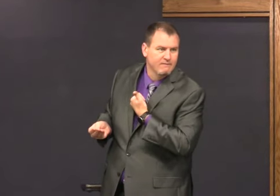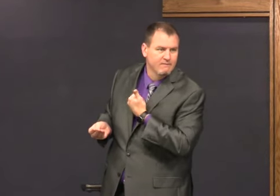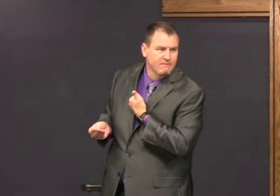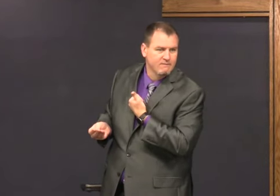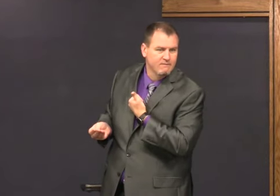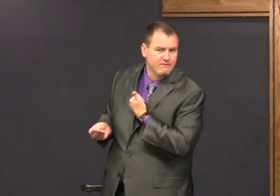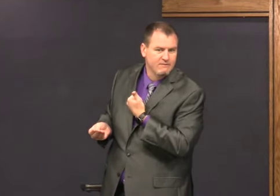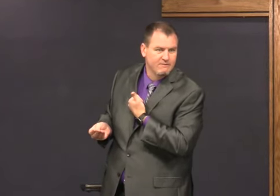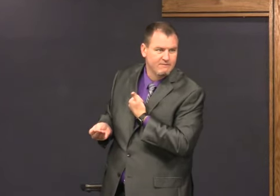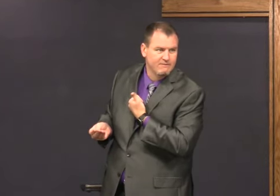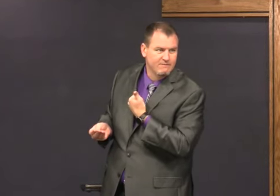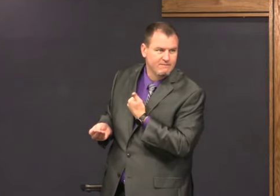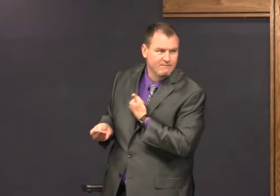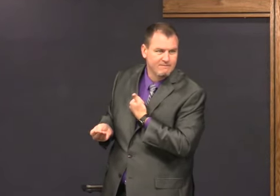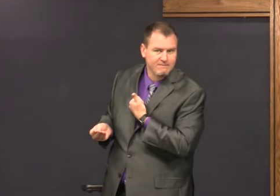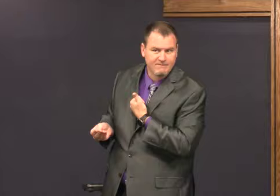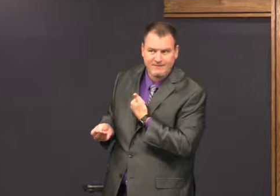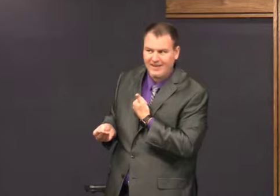money and myself.